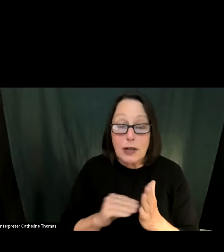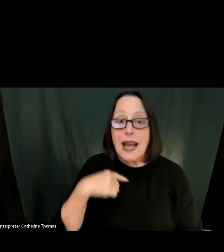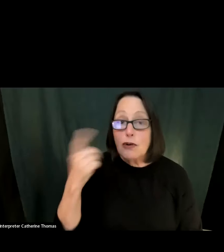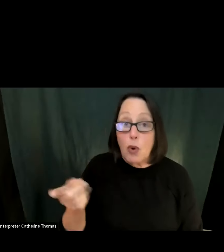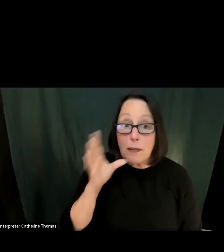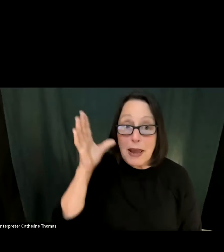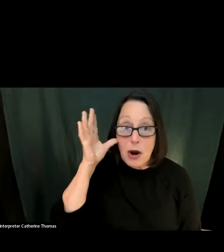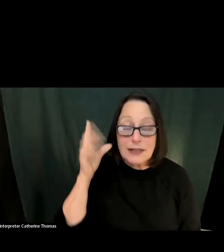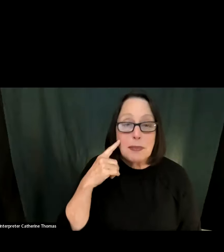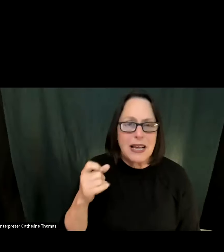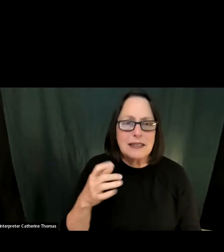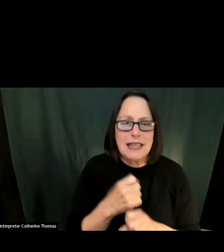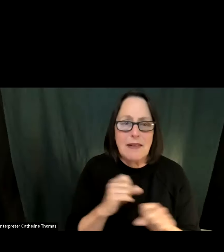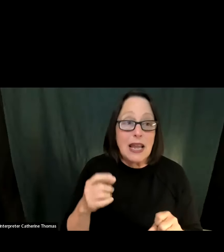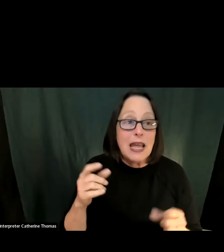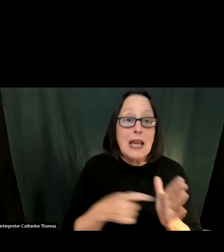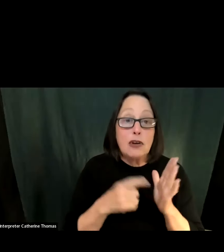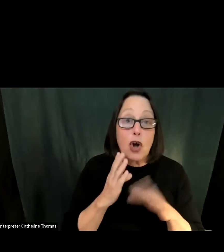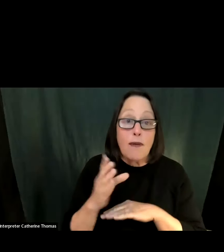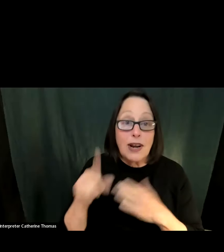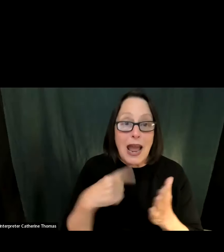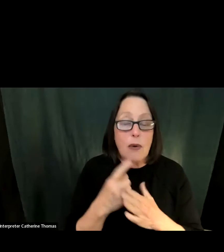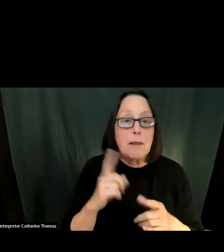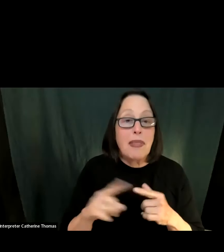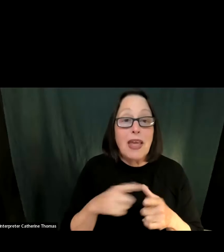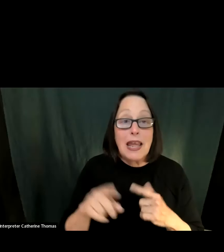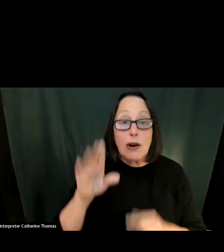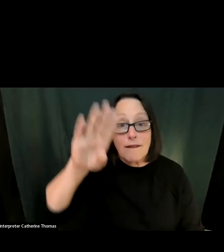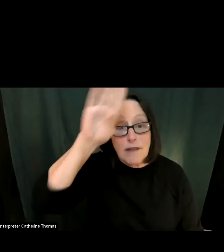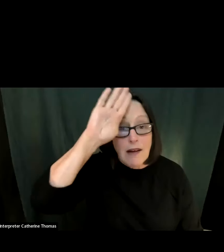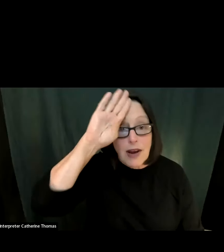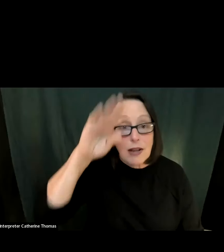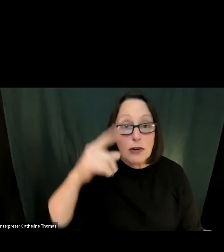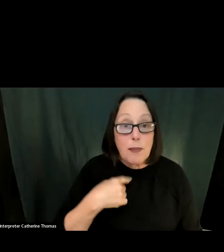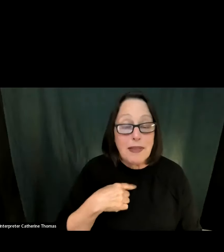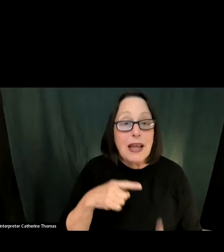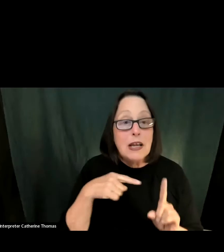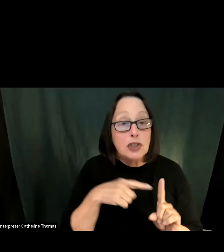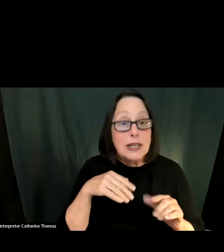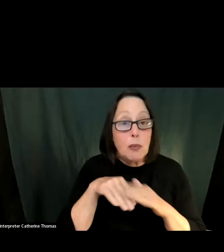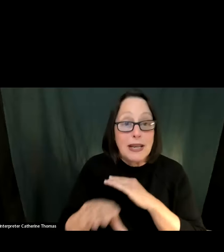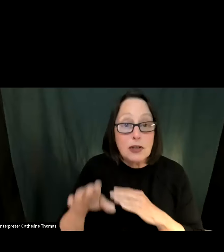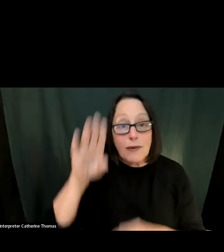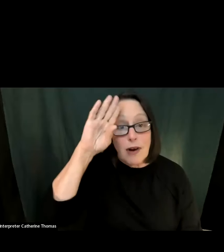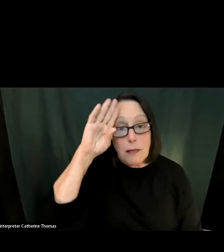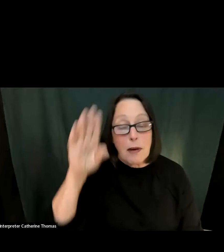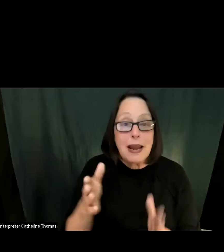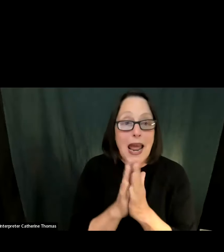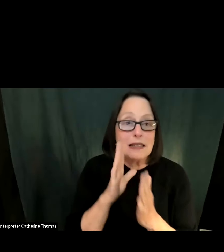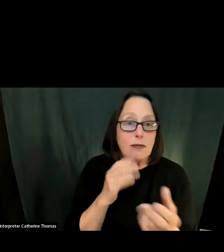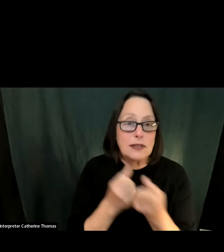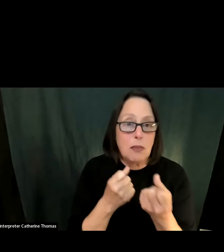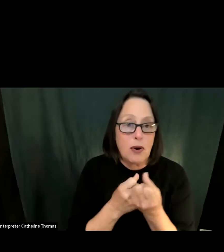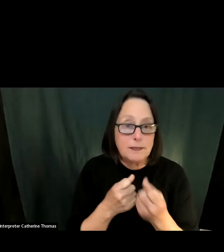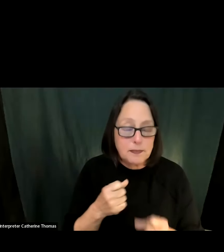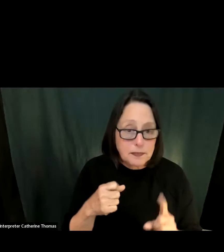take a bit of time, over an hour, but I got a call from a firefighter in the area and who told me she'd walked into a fire department and asked for some support,